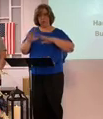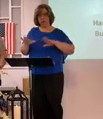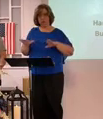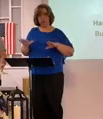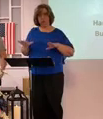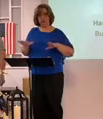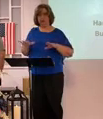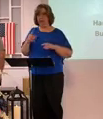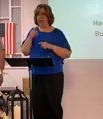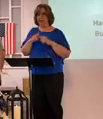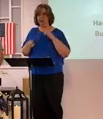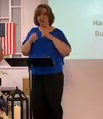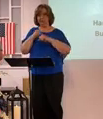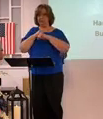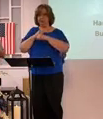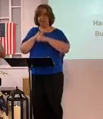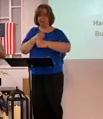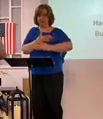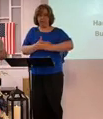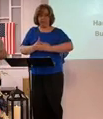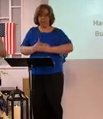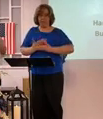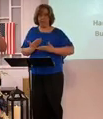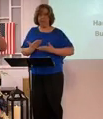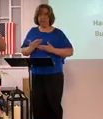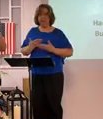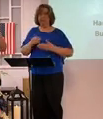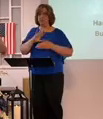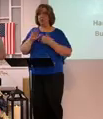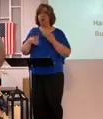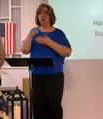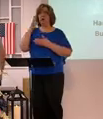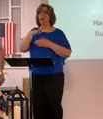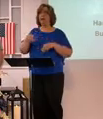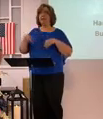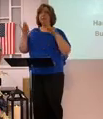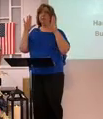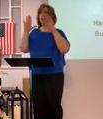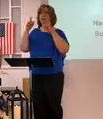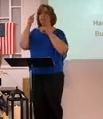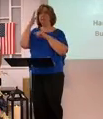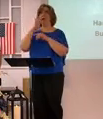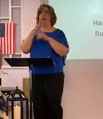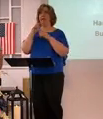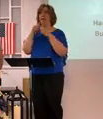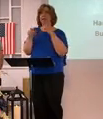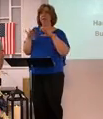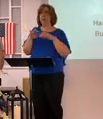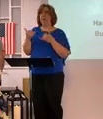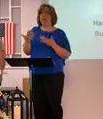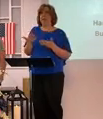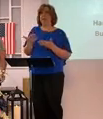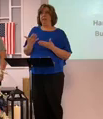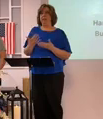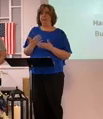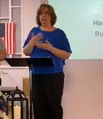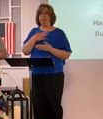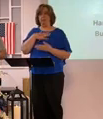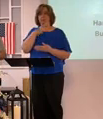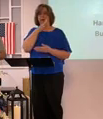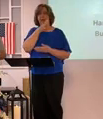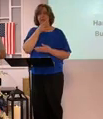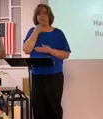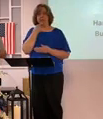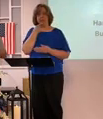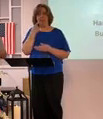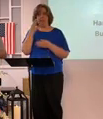And I couldn't even protect them. I couldn't do nothing. So it was like, it was all, here, God, it's all you. I can't do anything. And my mom's like, if